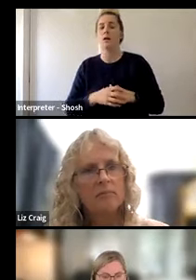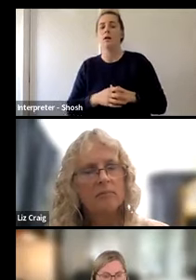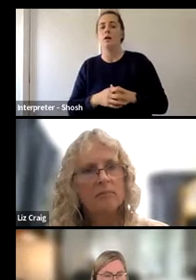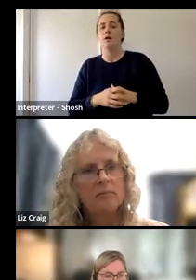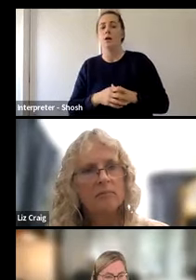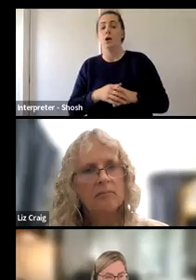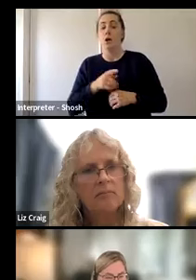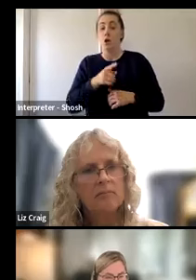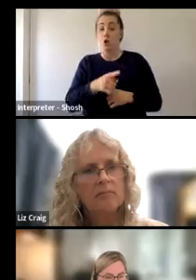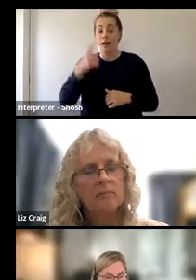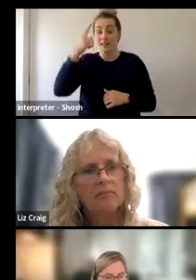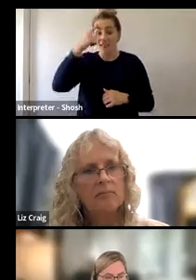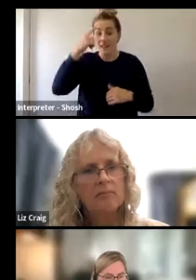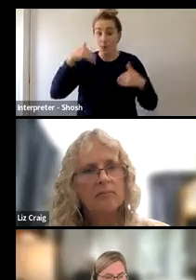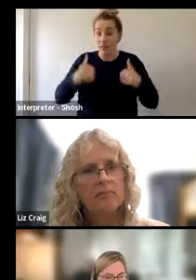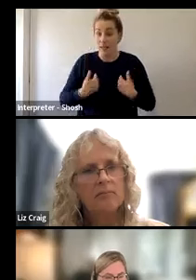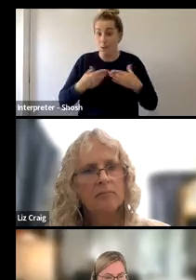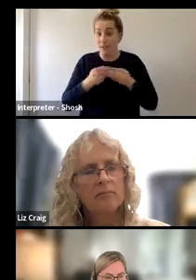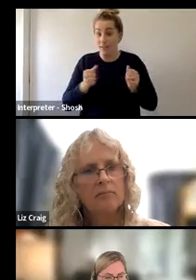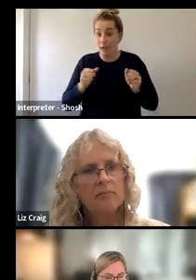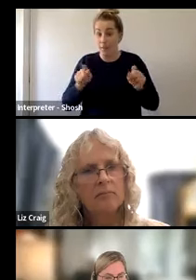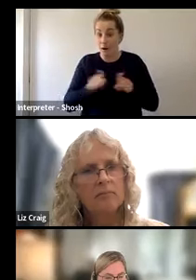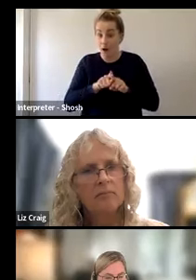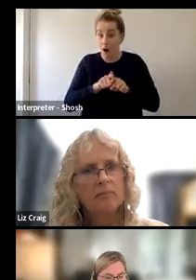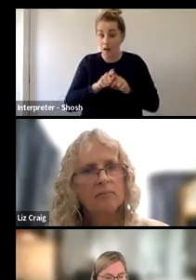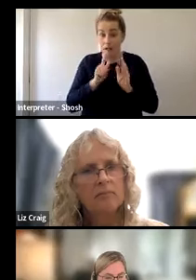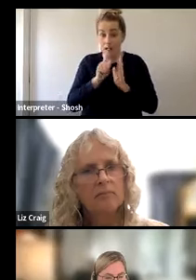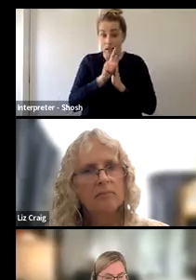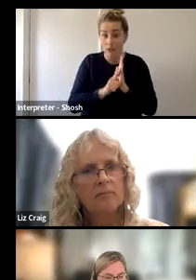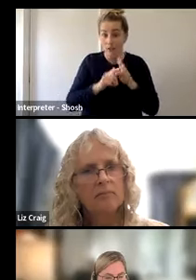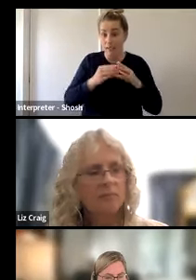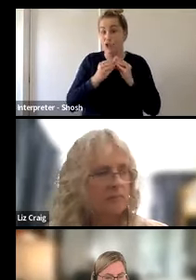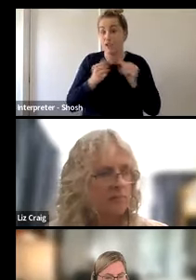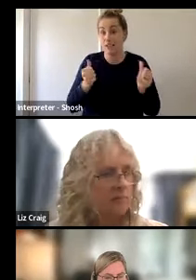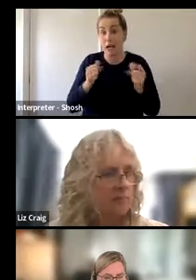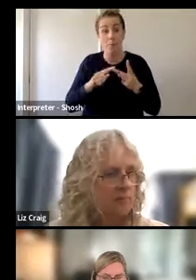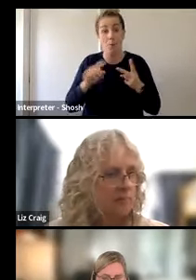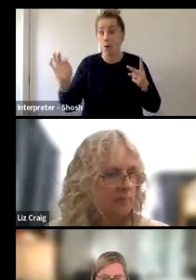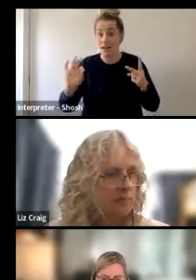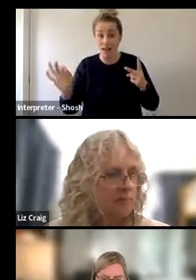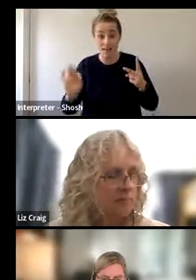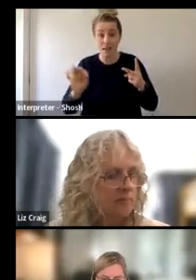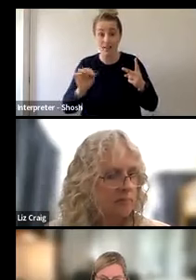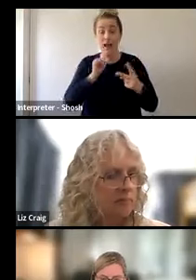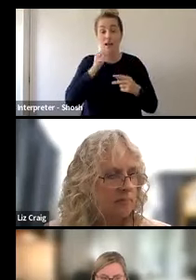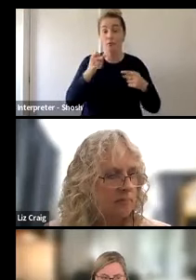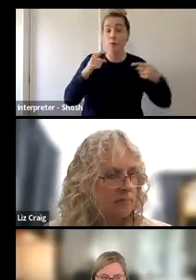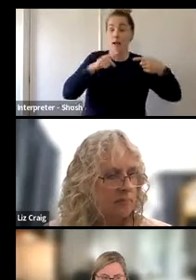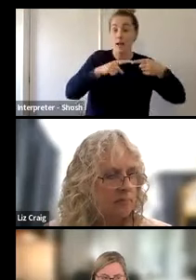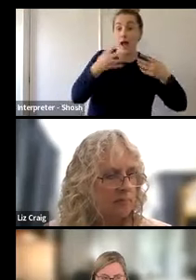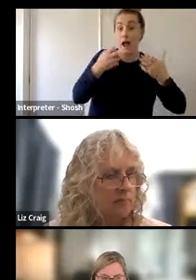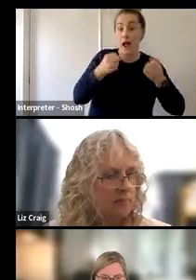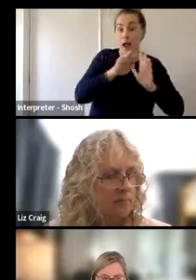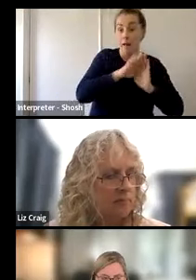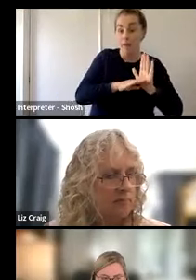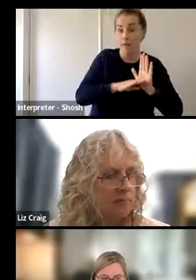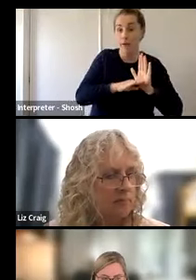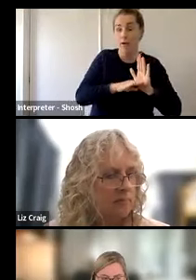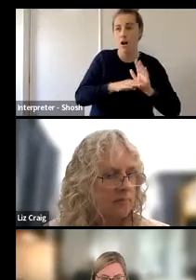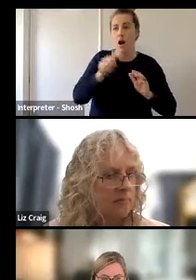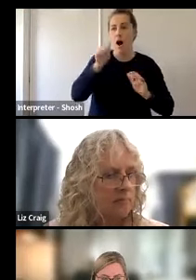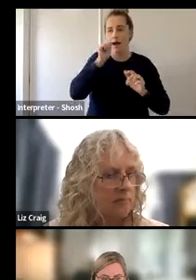you think that we need to have some kind of strengthening there or not at all? And if we did, aside from, I guess, a big